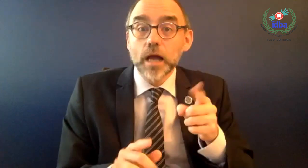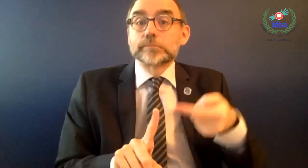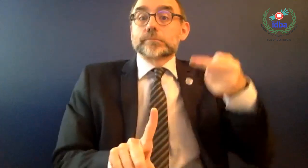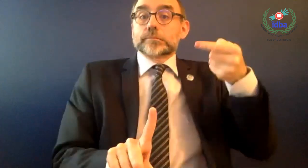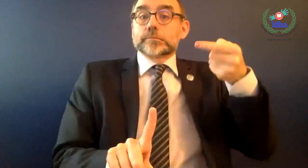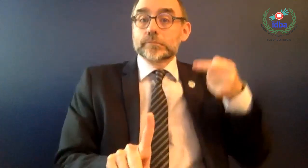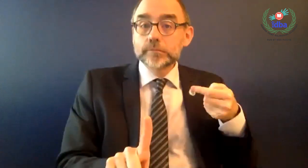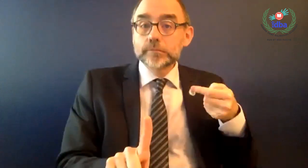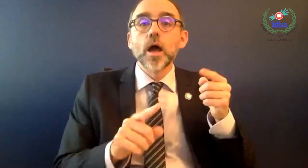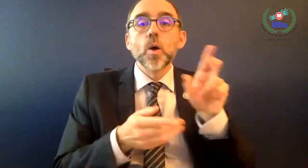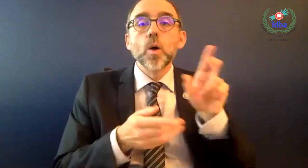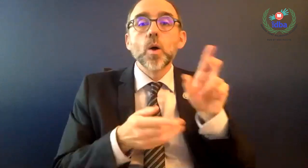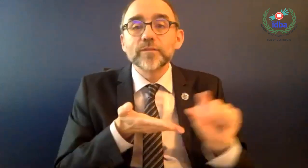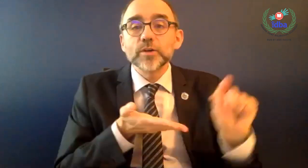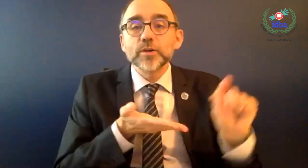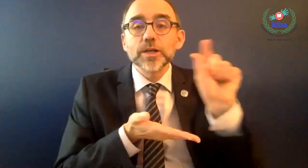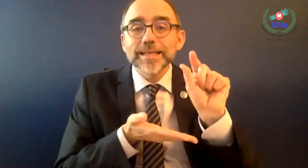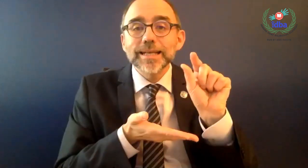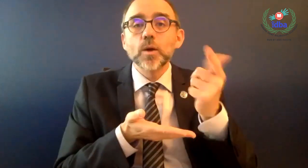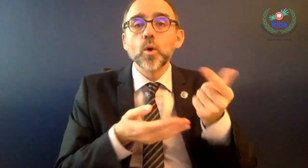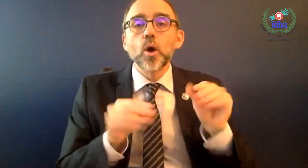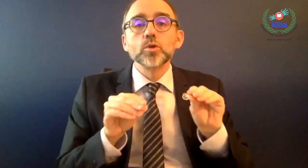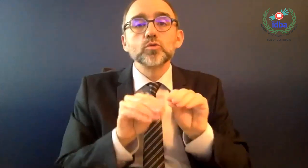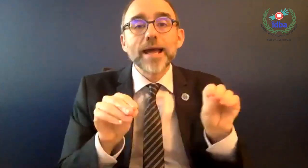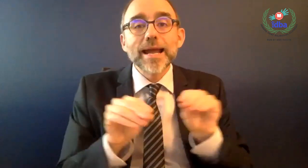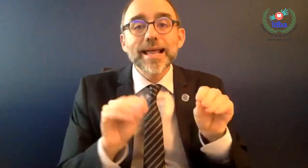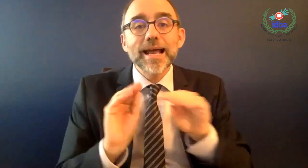language, of a language to a child, to a deaf child, should be complete.